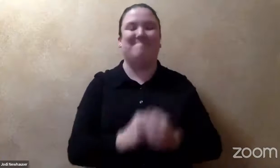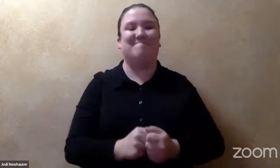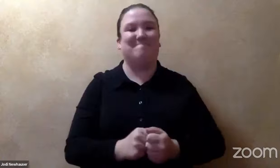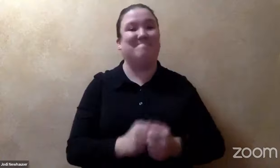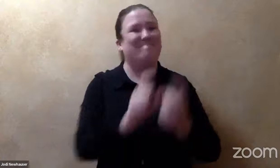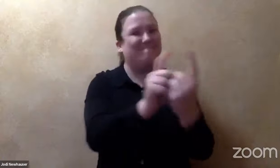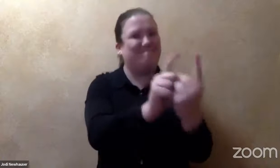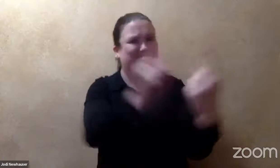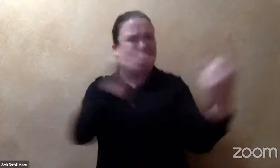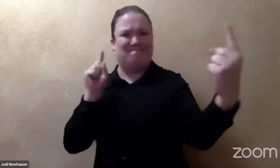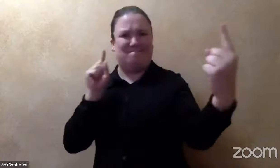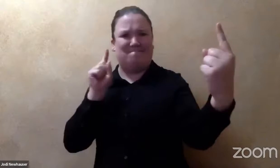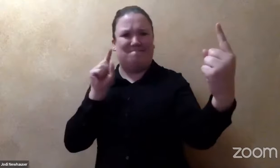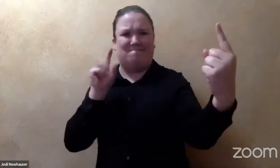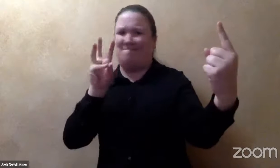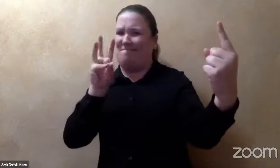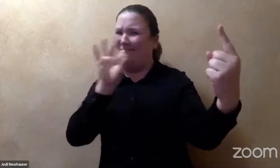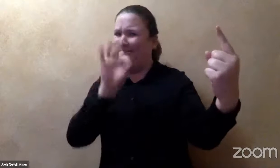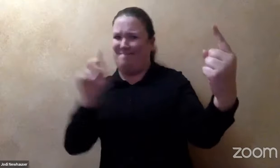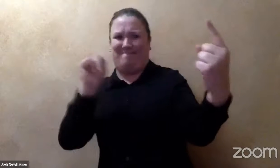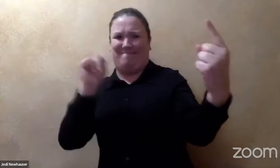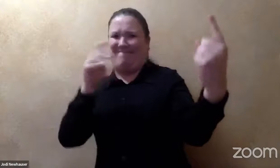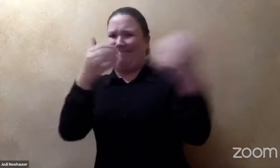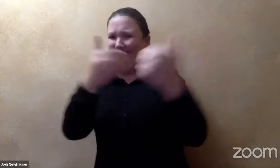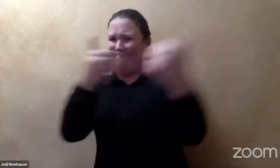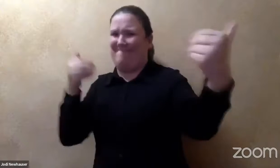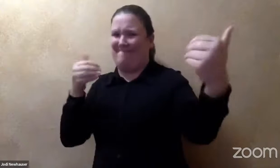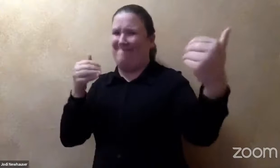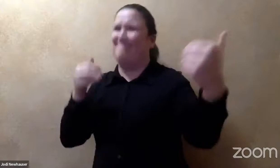and Pam Conine. Conine.